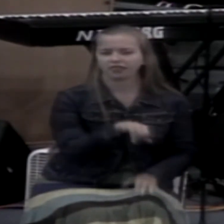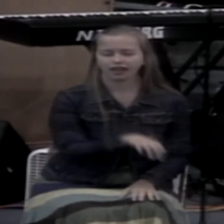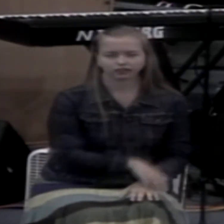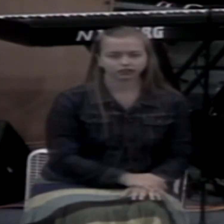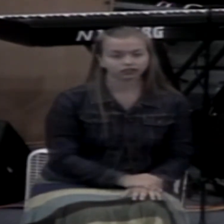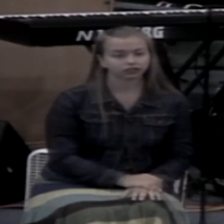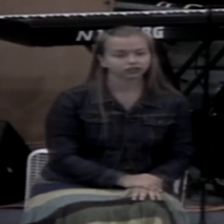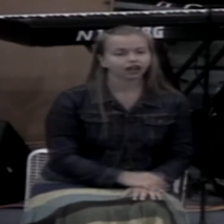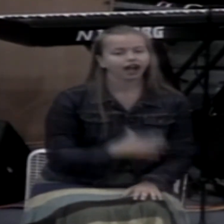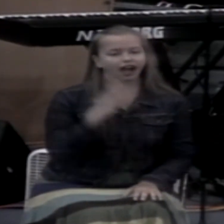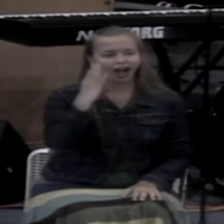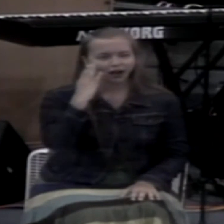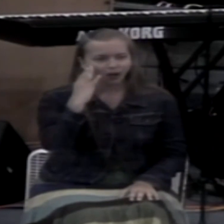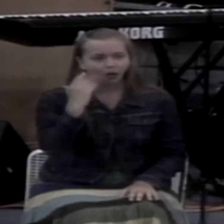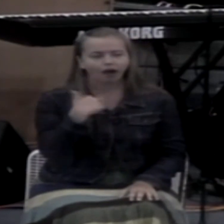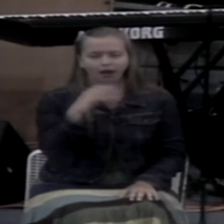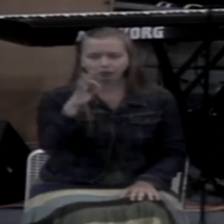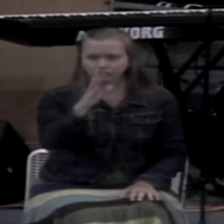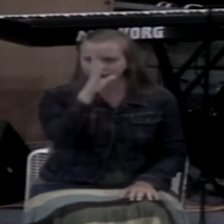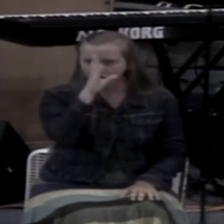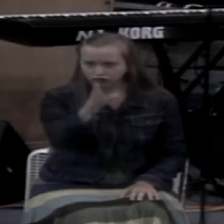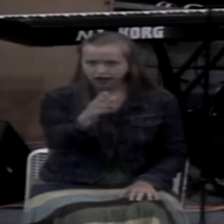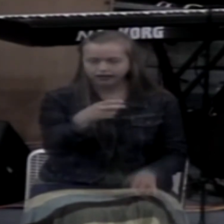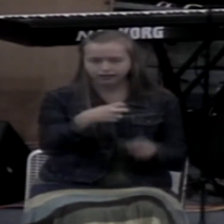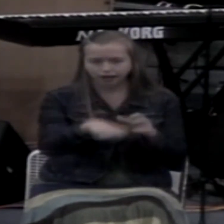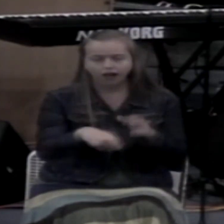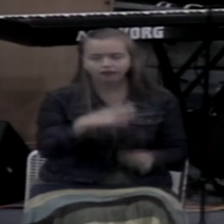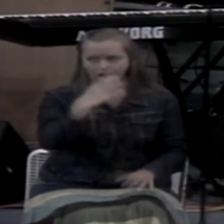said, not of this state, good friend of mine. He said,